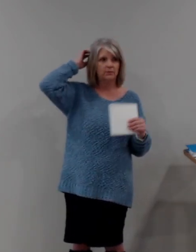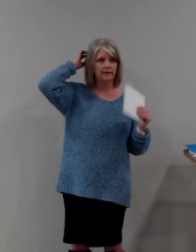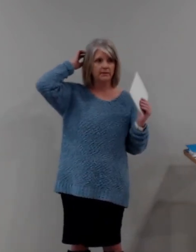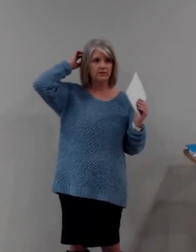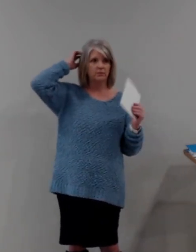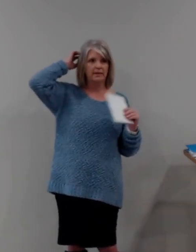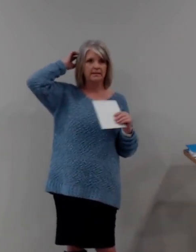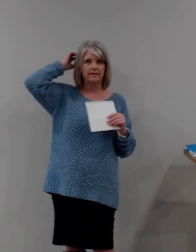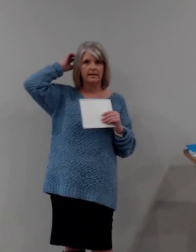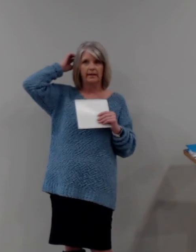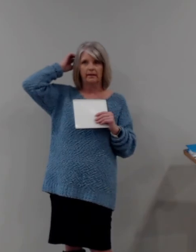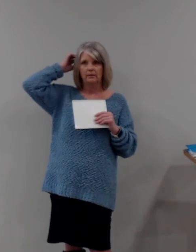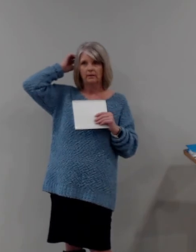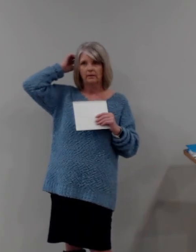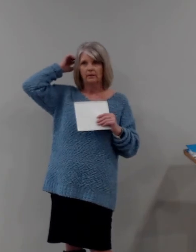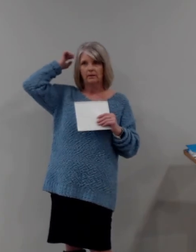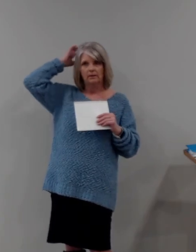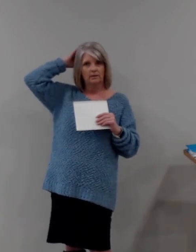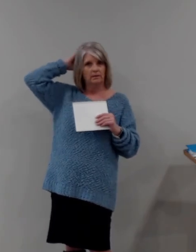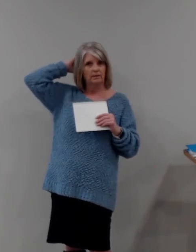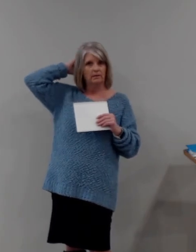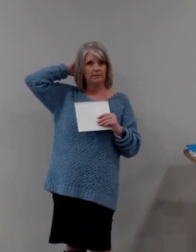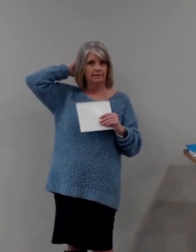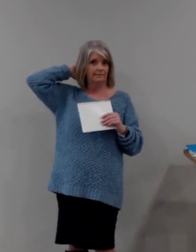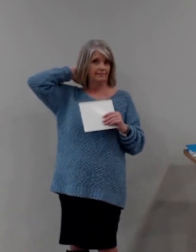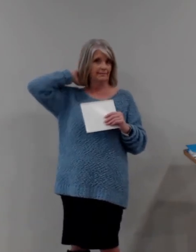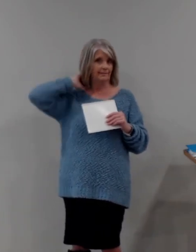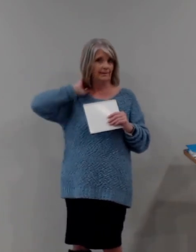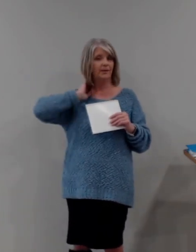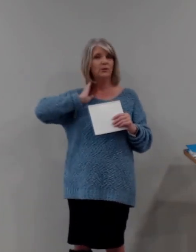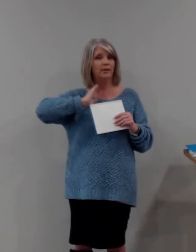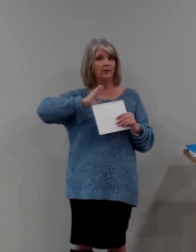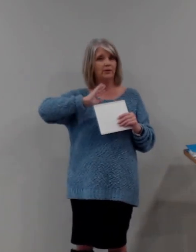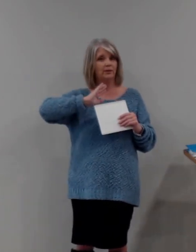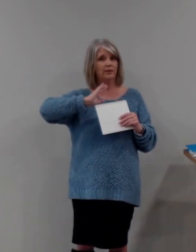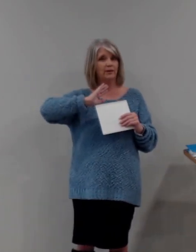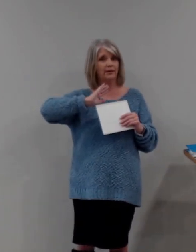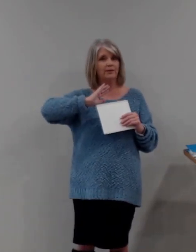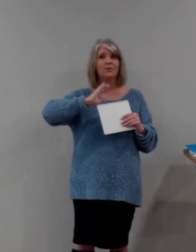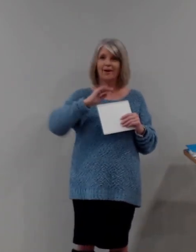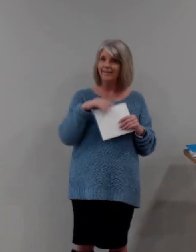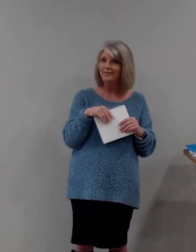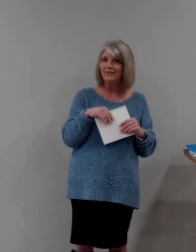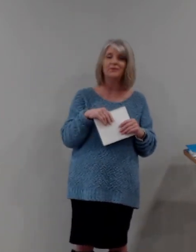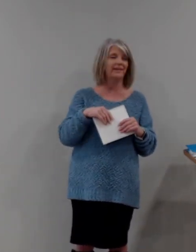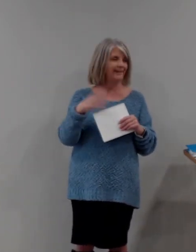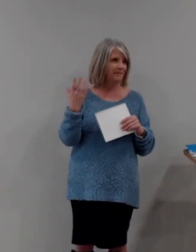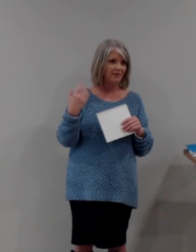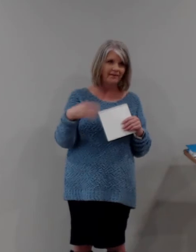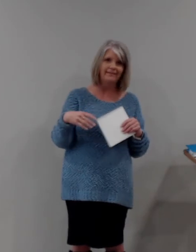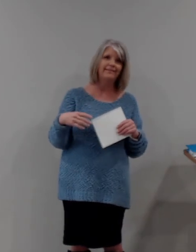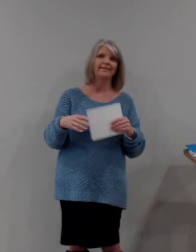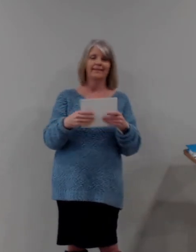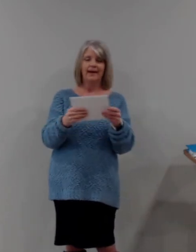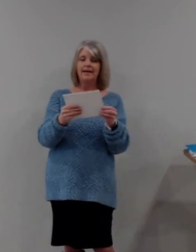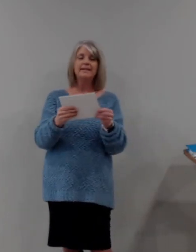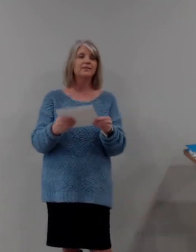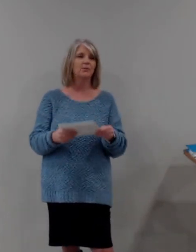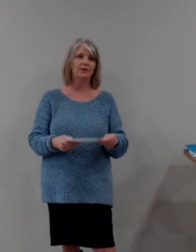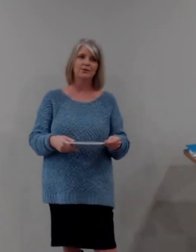this for me as I sign it. Yeah. A good reader? You are a good reader. Come on. He doesn't want to toot his